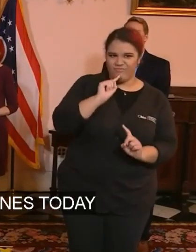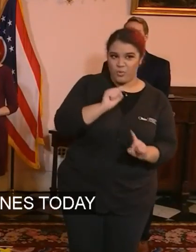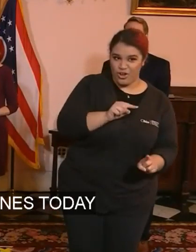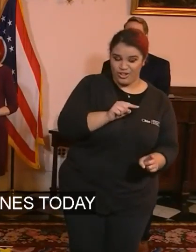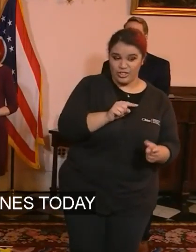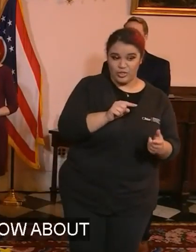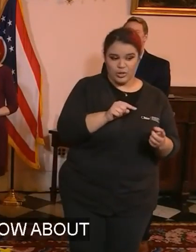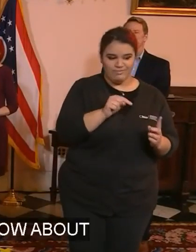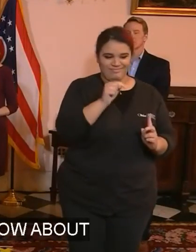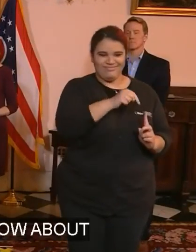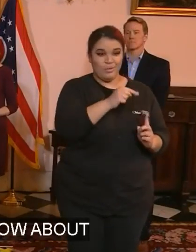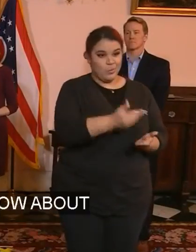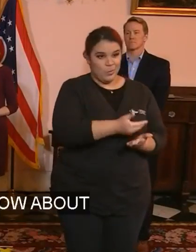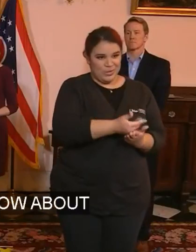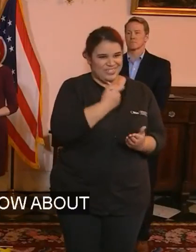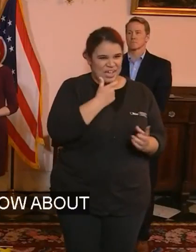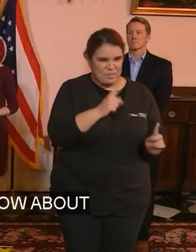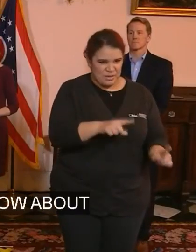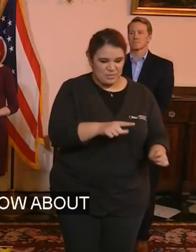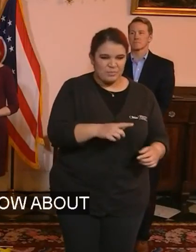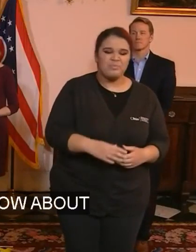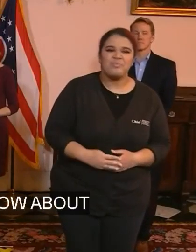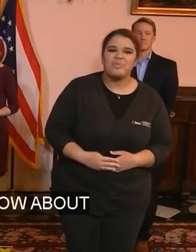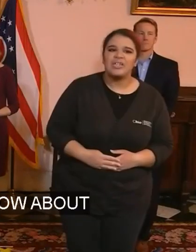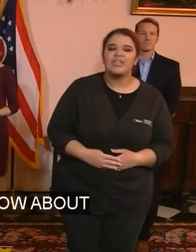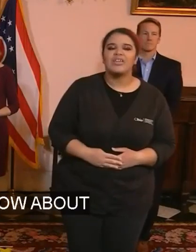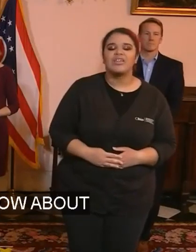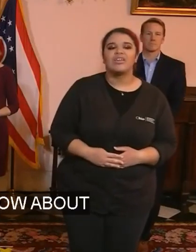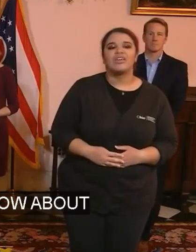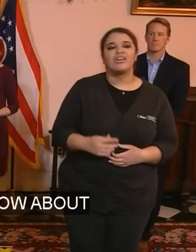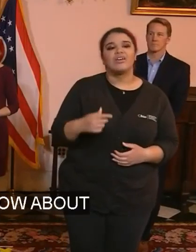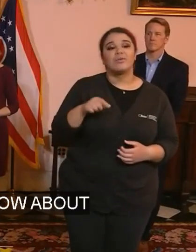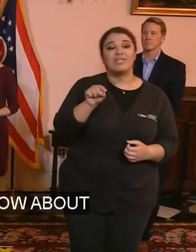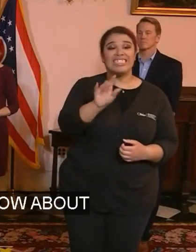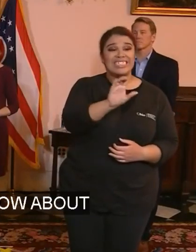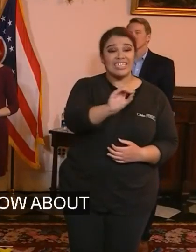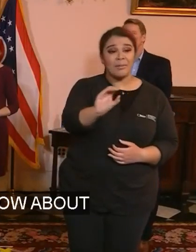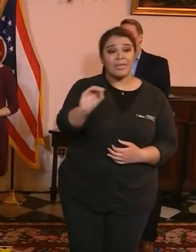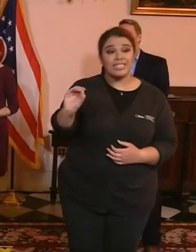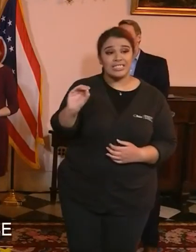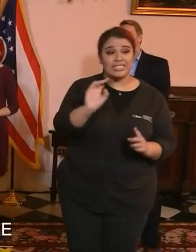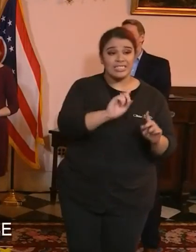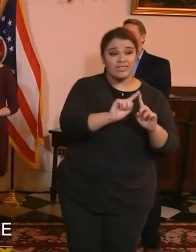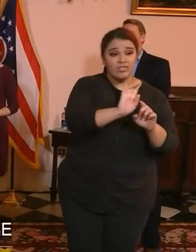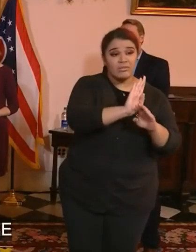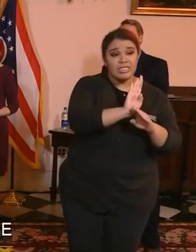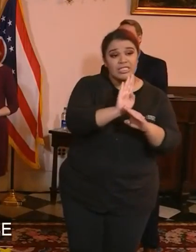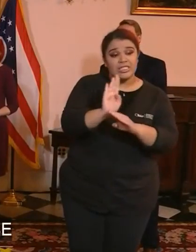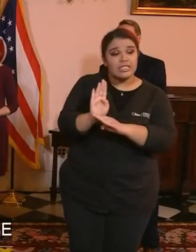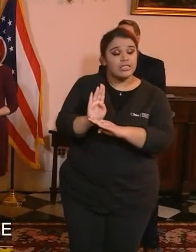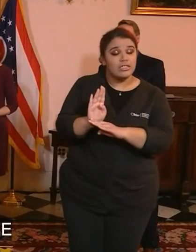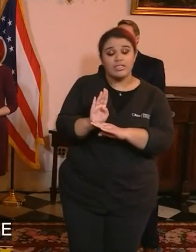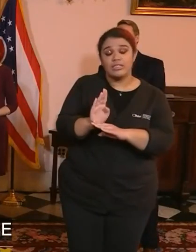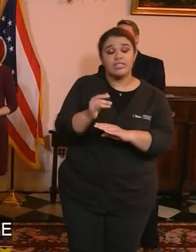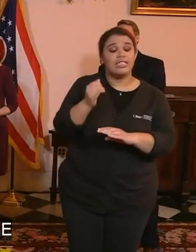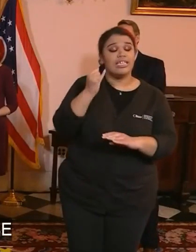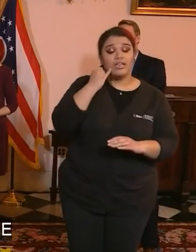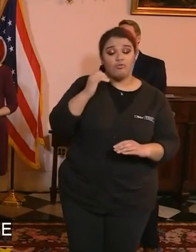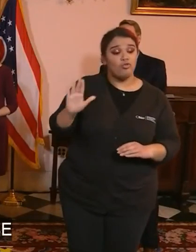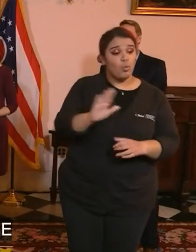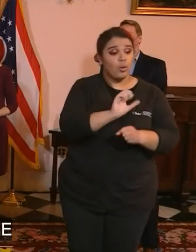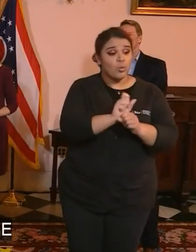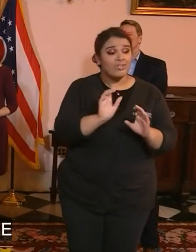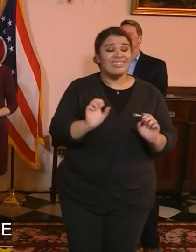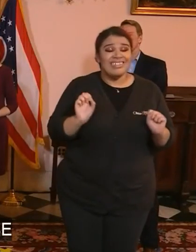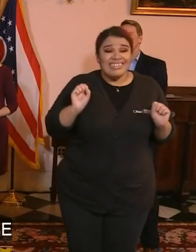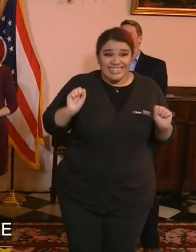again ask these companies to, if there's anyone who can work from home, they need to be working